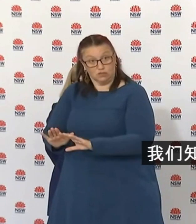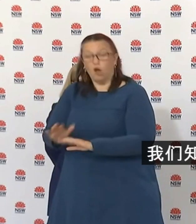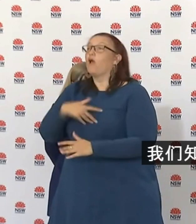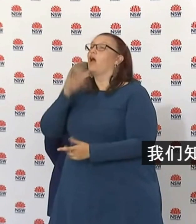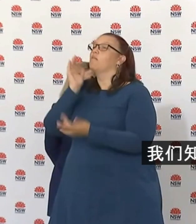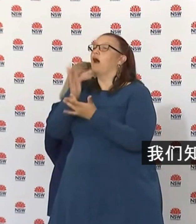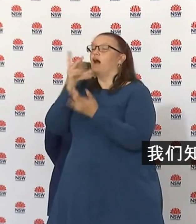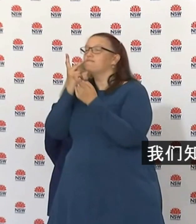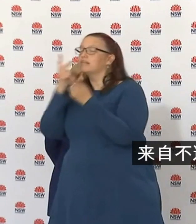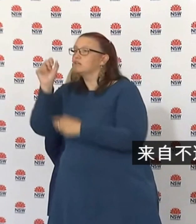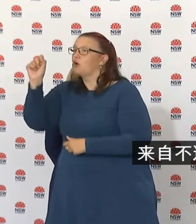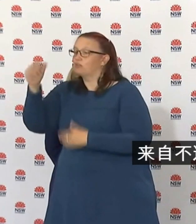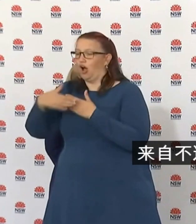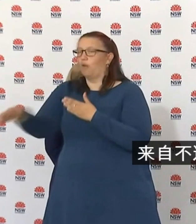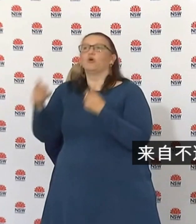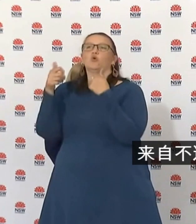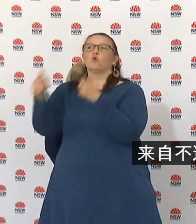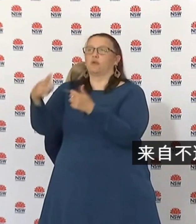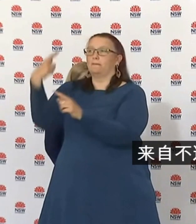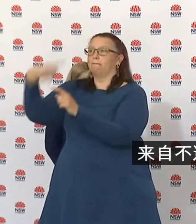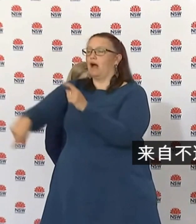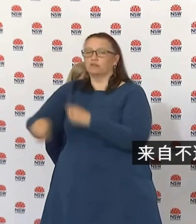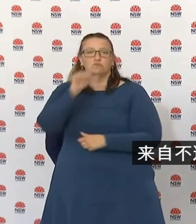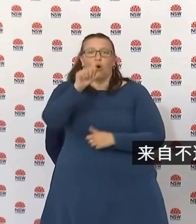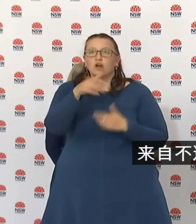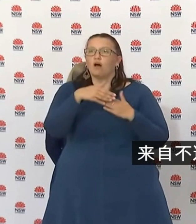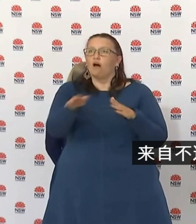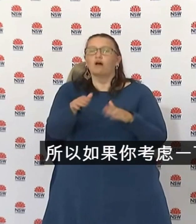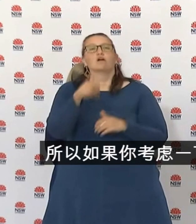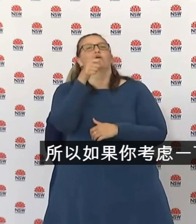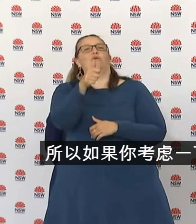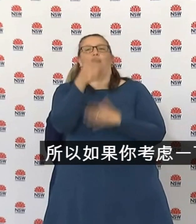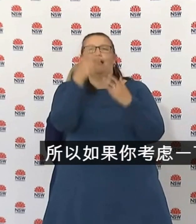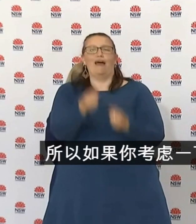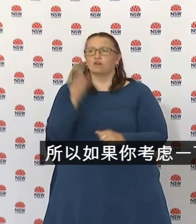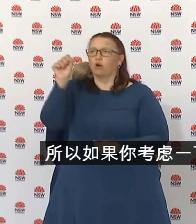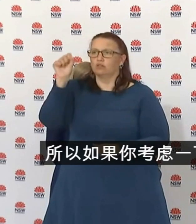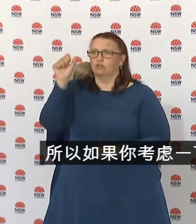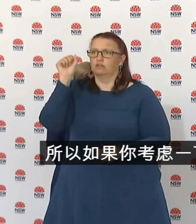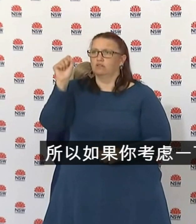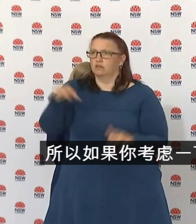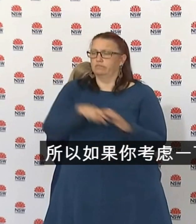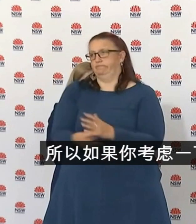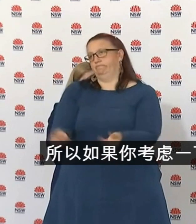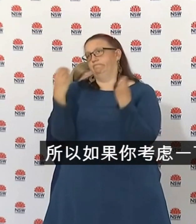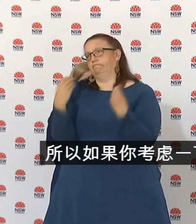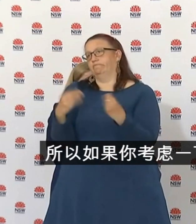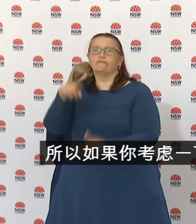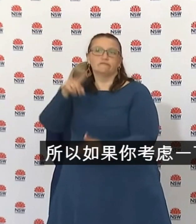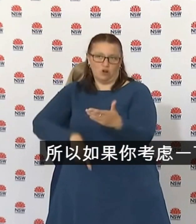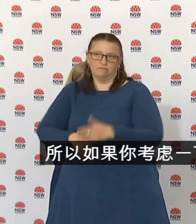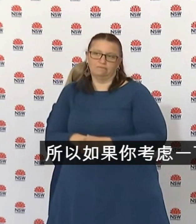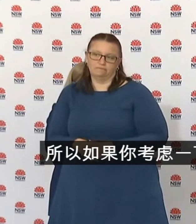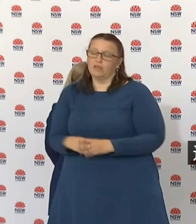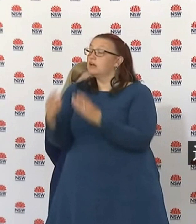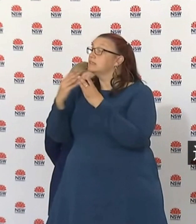We know that people are bringing it home from work sites that aren't complying with health orders. So if you think about the powers that I've asked for, it will